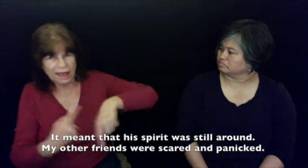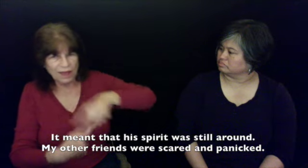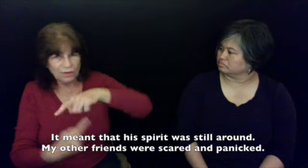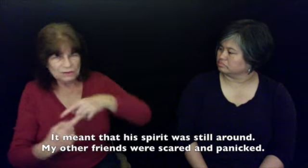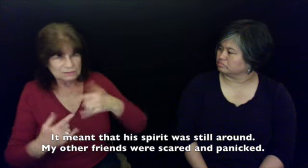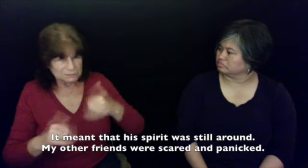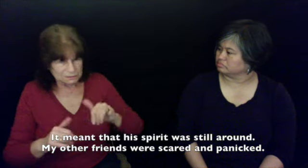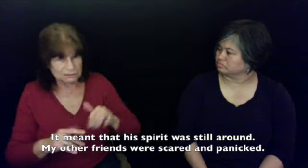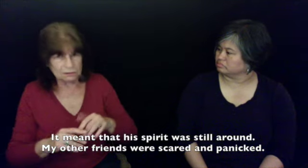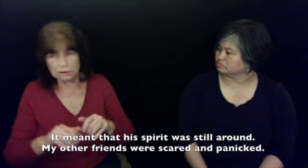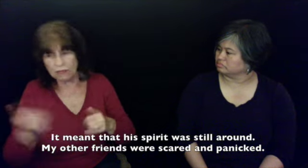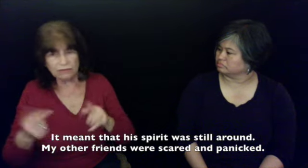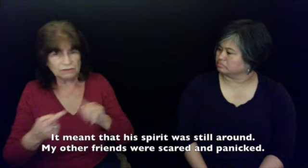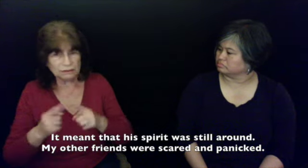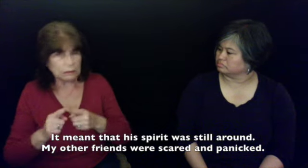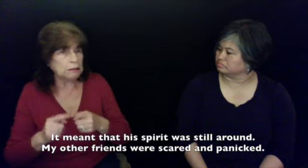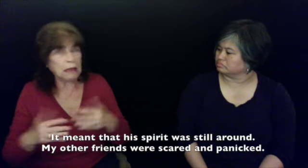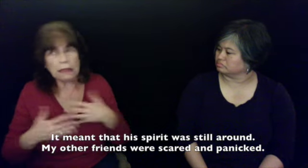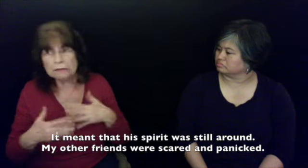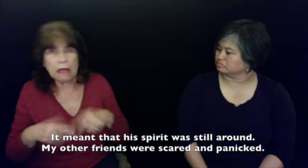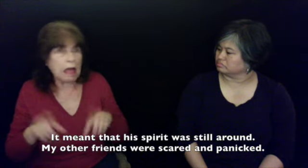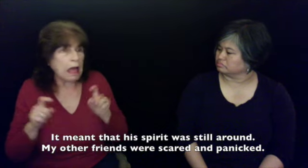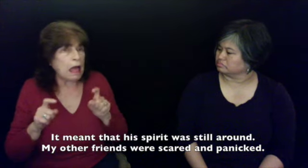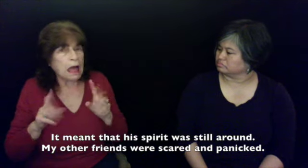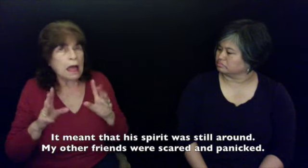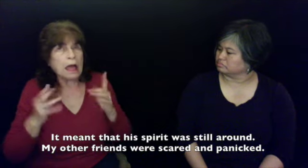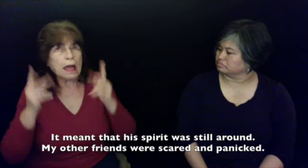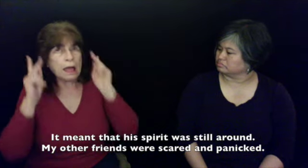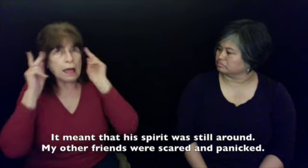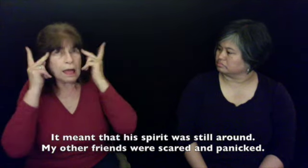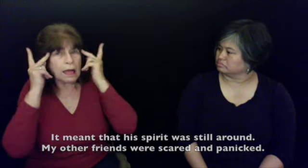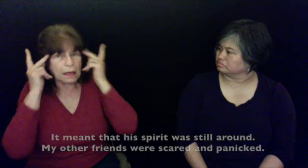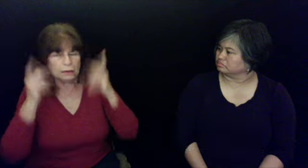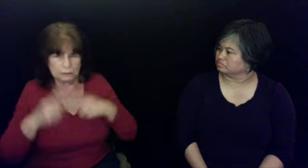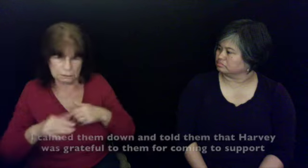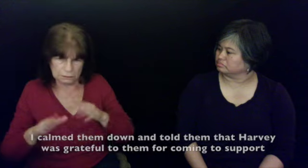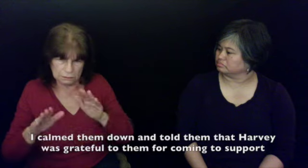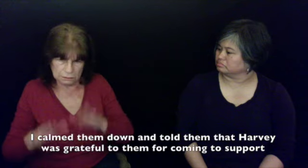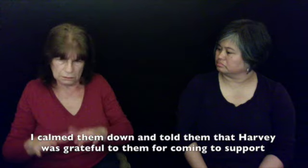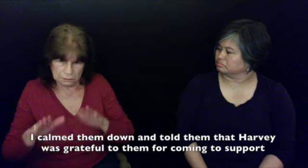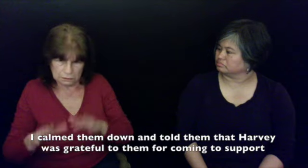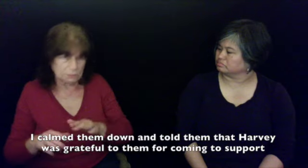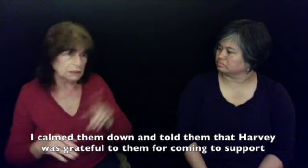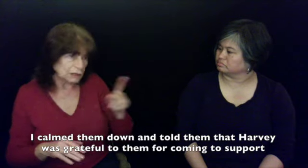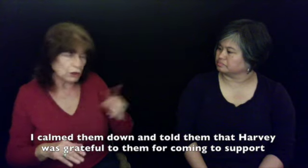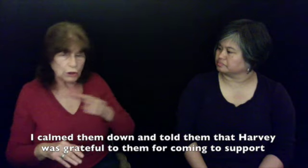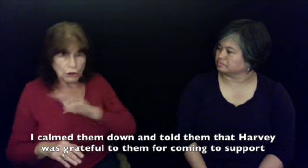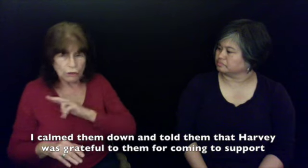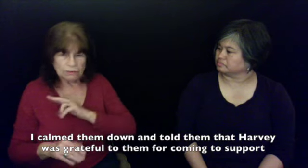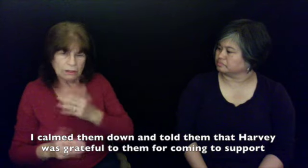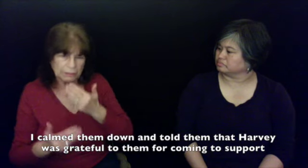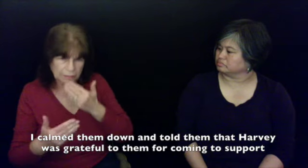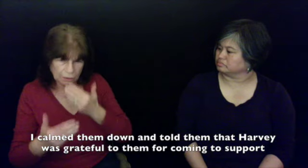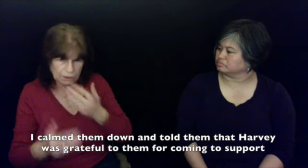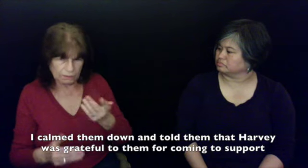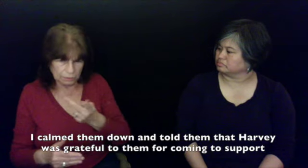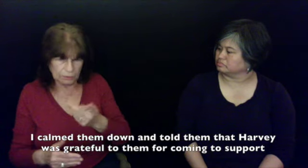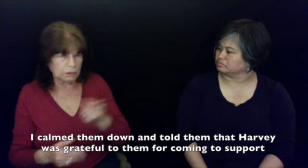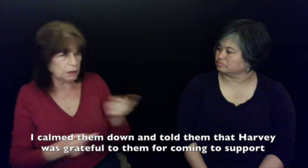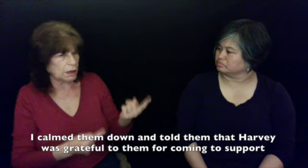It meant that his spirit was still around. My other friends were scared and panicked. I calmed them down and told them that Harvey was